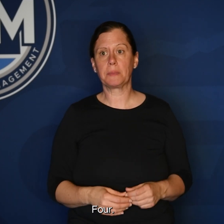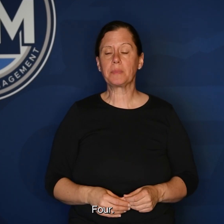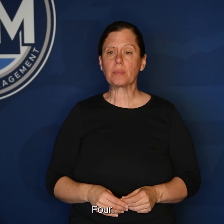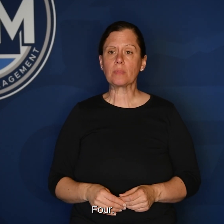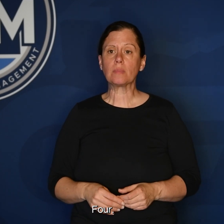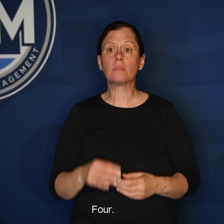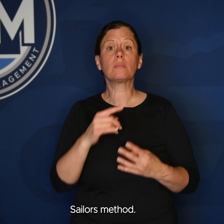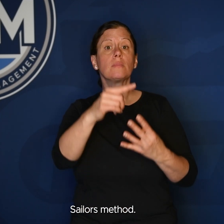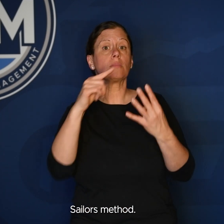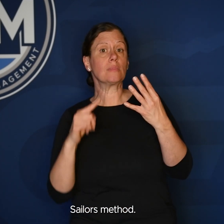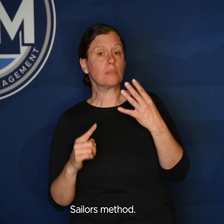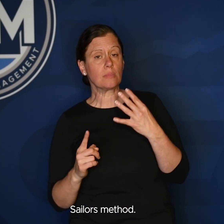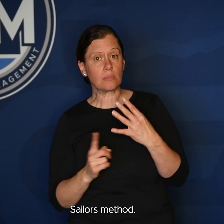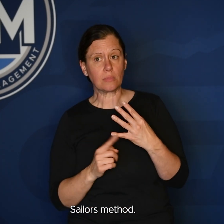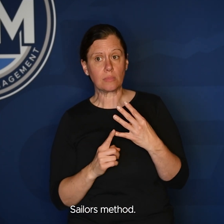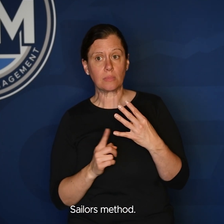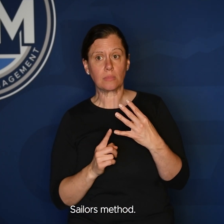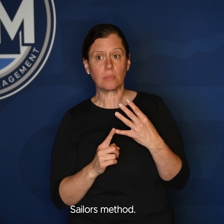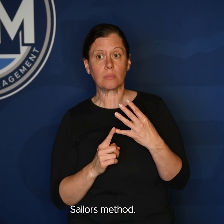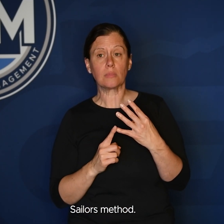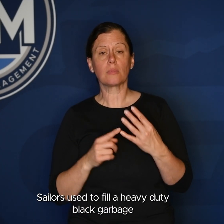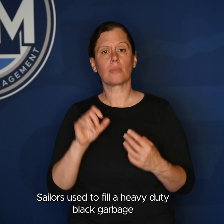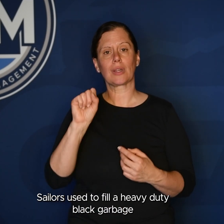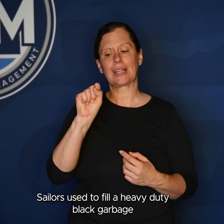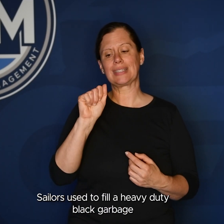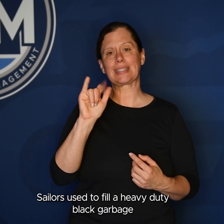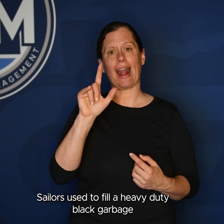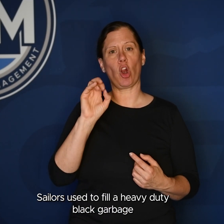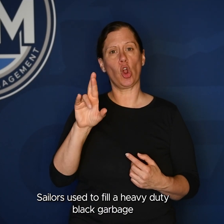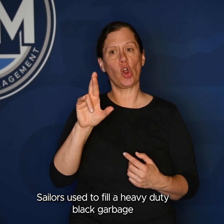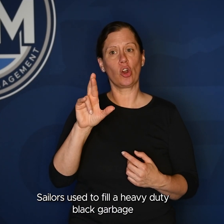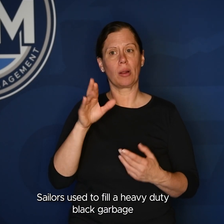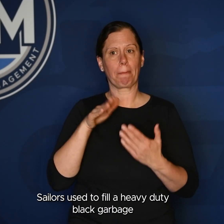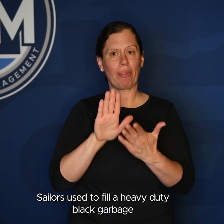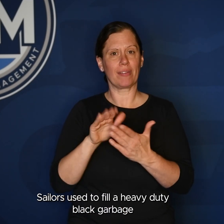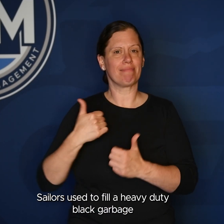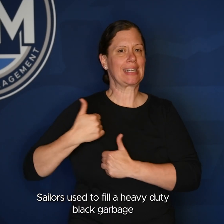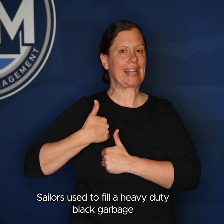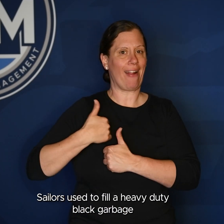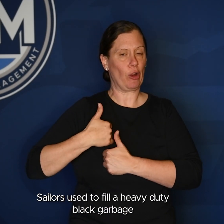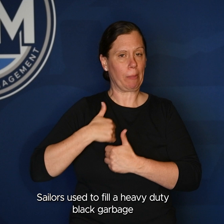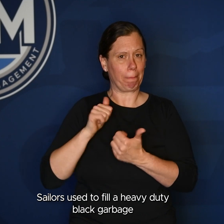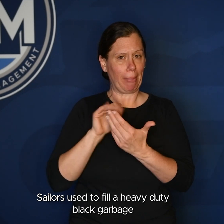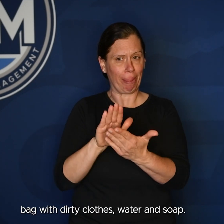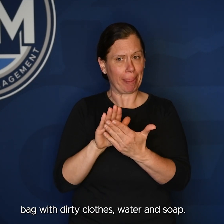4. Sailor's method. Sailors used to fill a heavy-duty black garbage bag